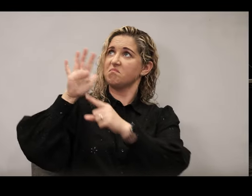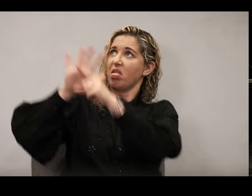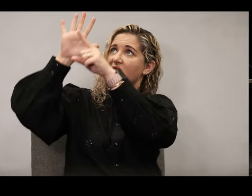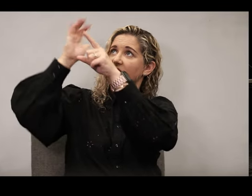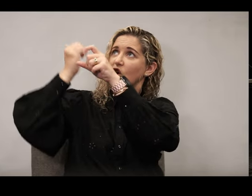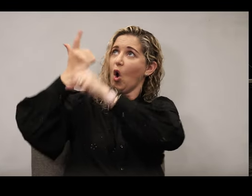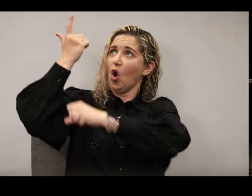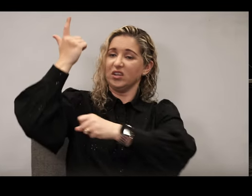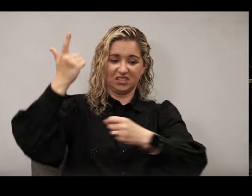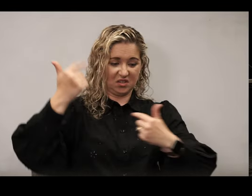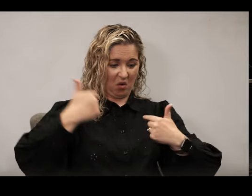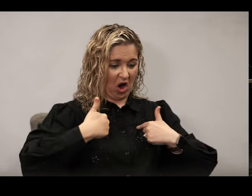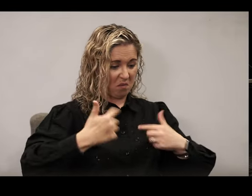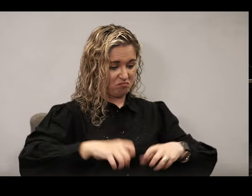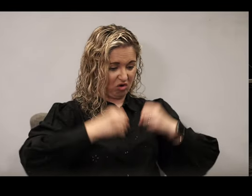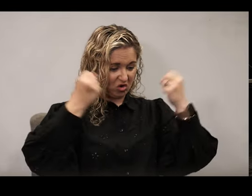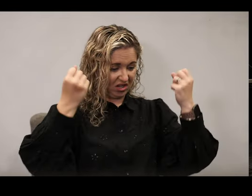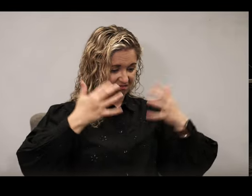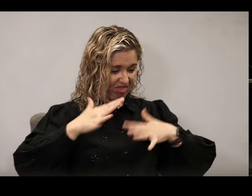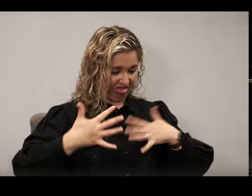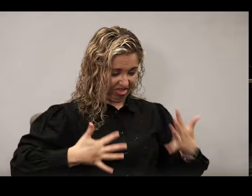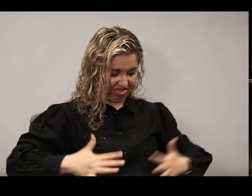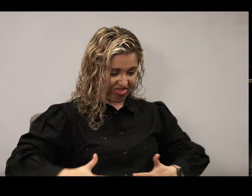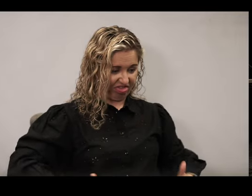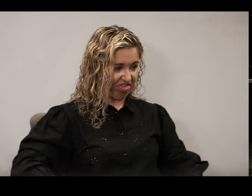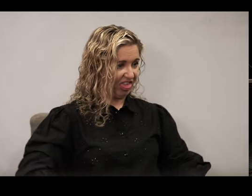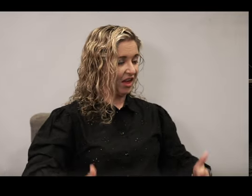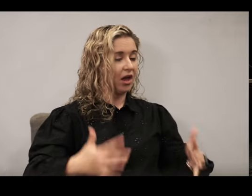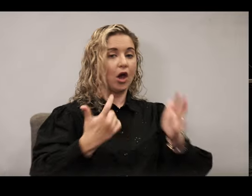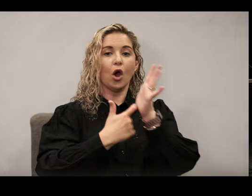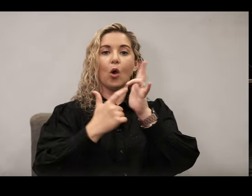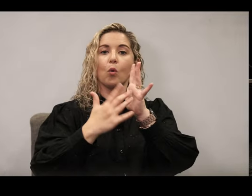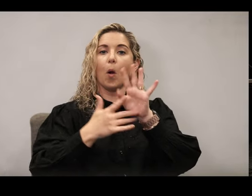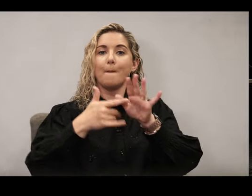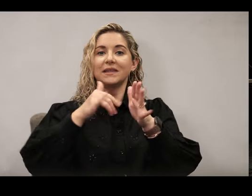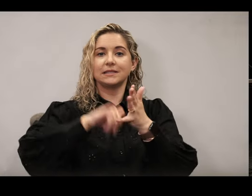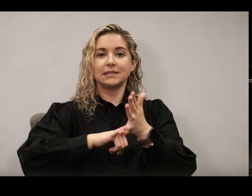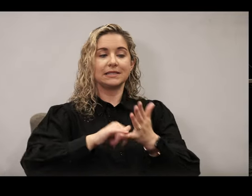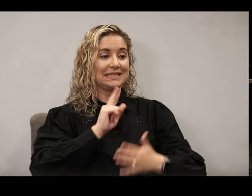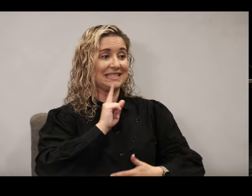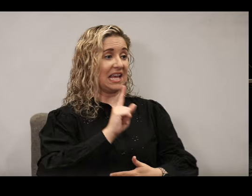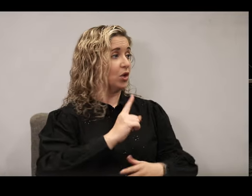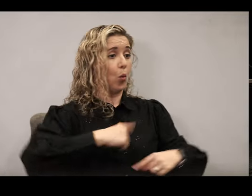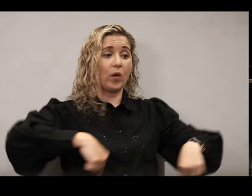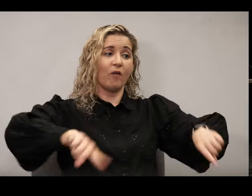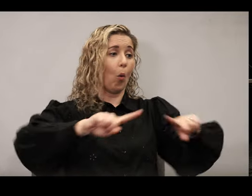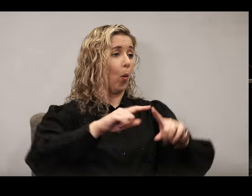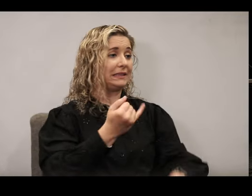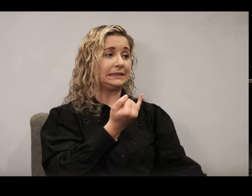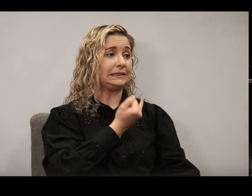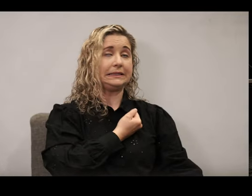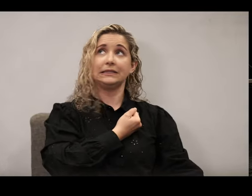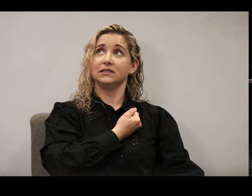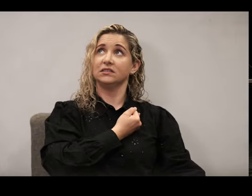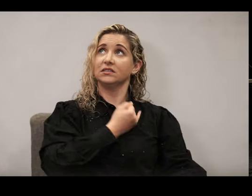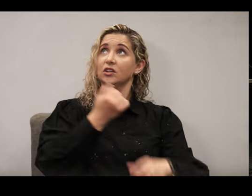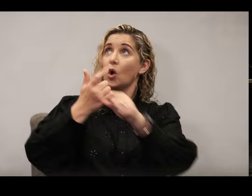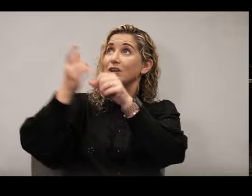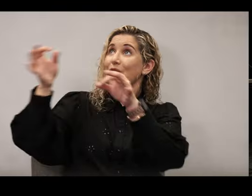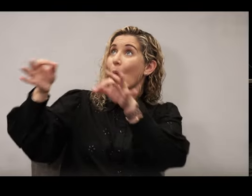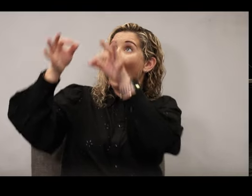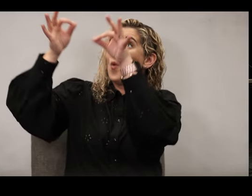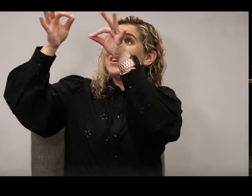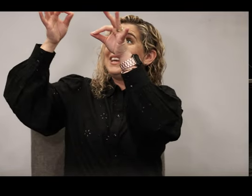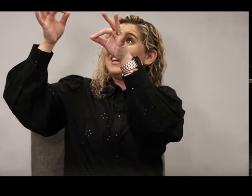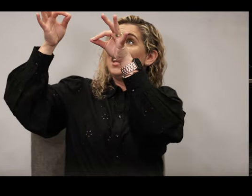but marred and scarred. And Romans 3 says we have all sinned and fall short of the glory of God. We